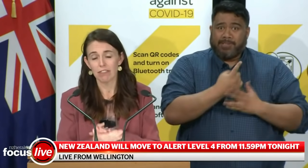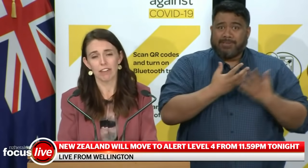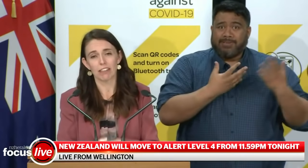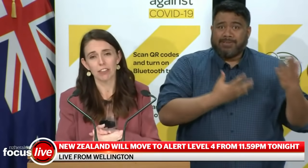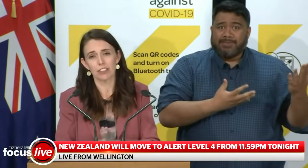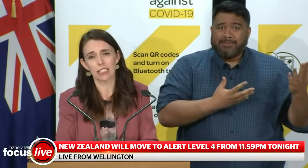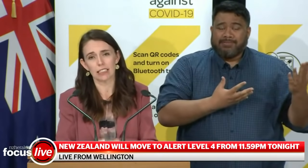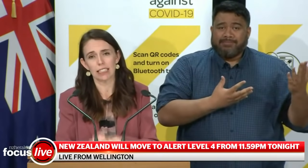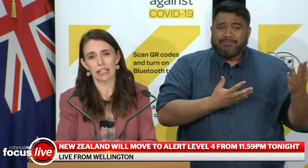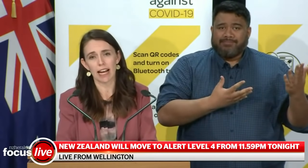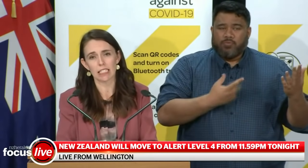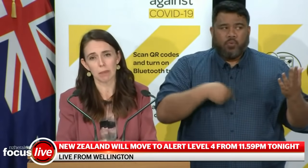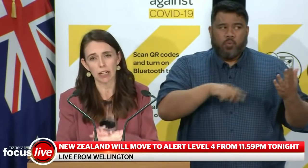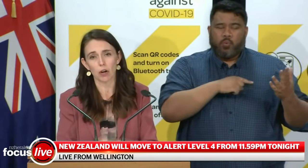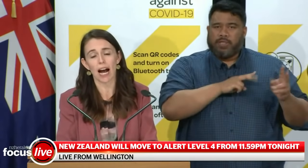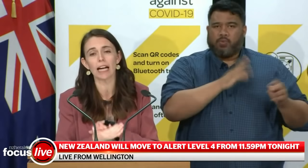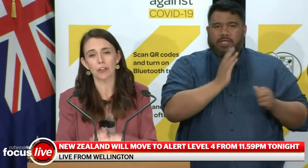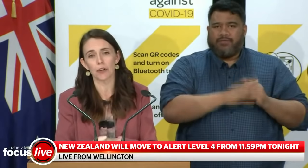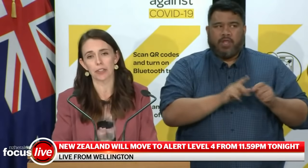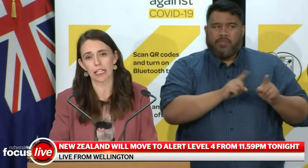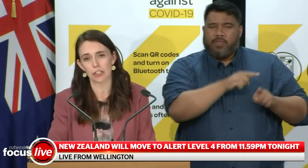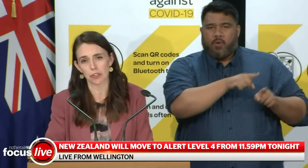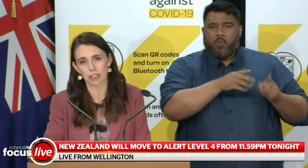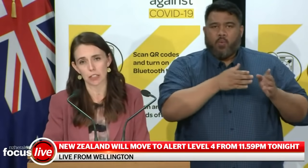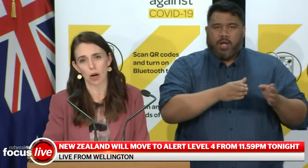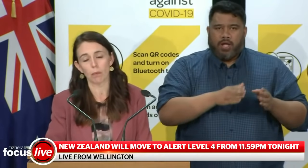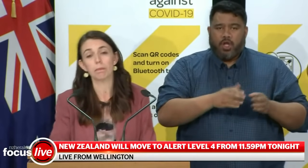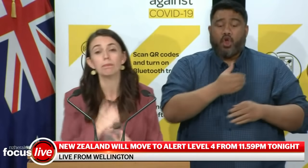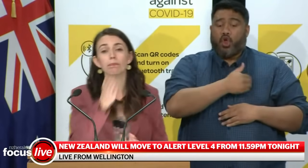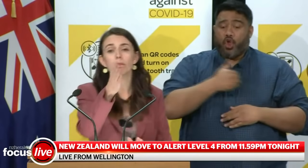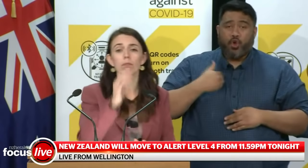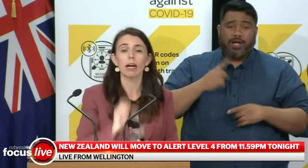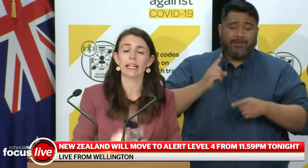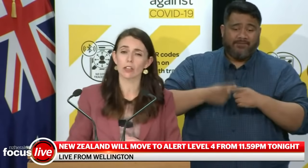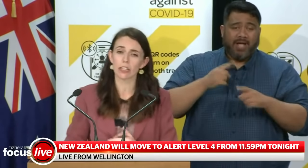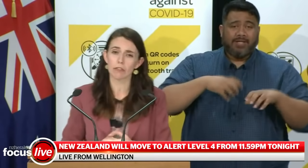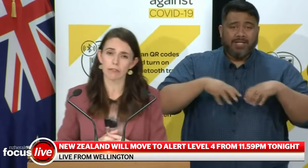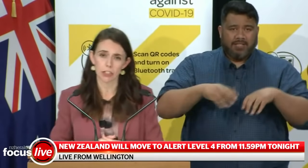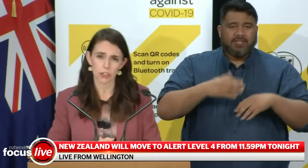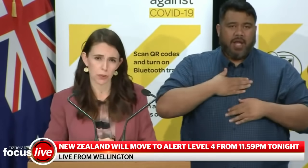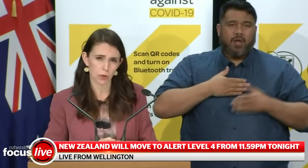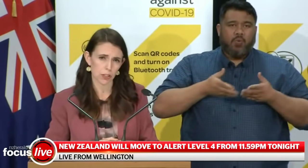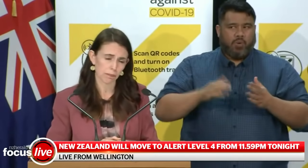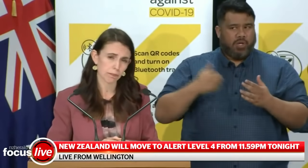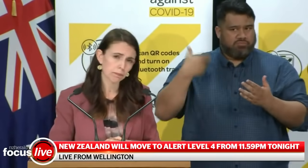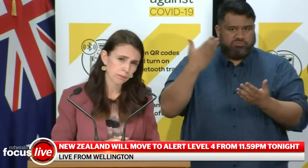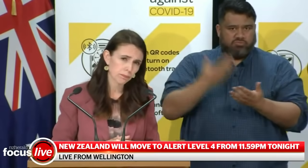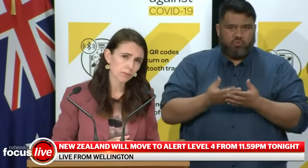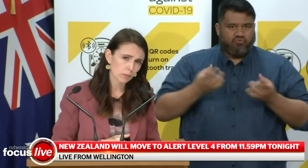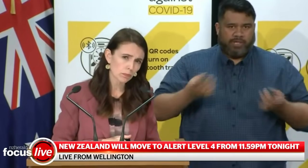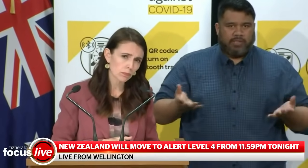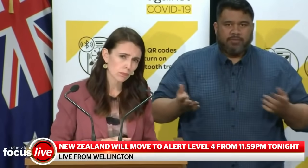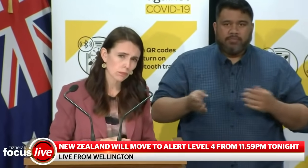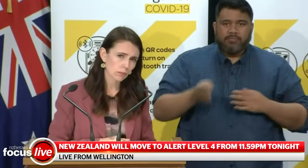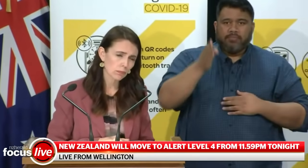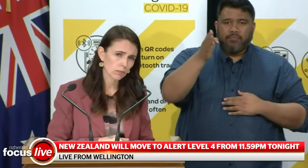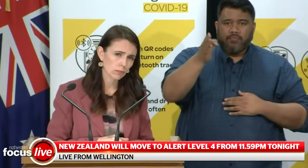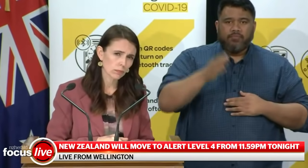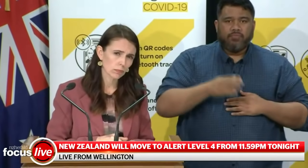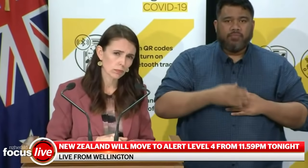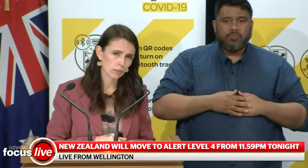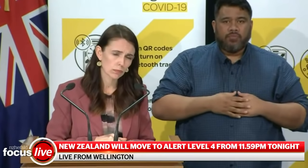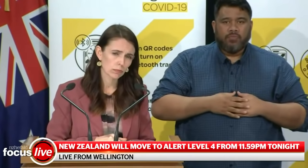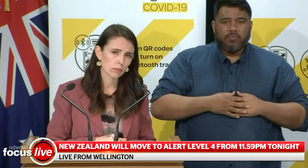us. In fact, for New Zealand, it never has been. Go hard, go early has served us well. Mikey, I'll let you finish your question. Isn't so much that 3 days is